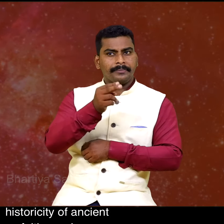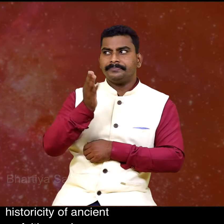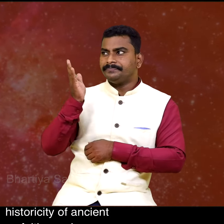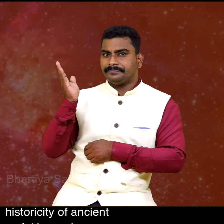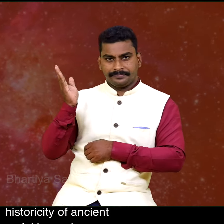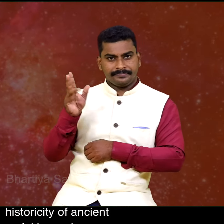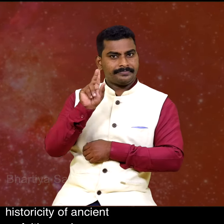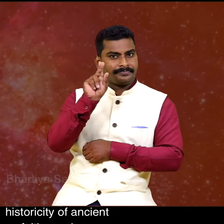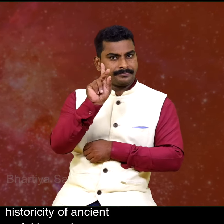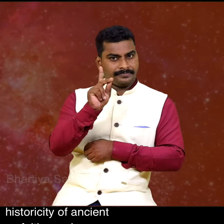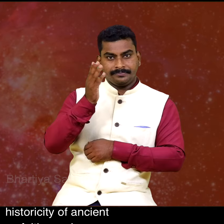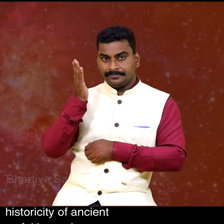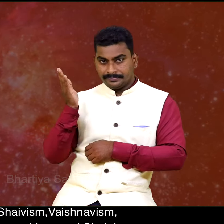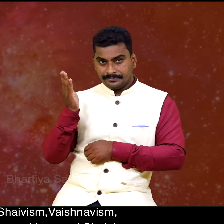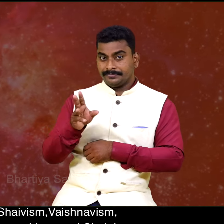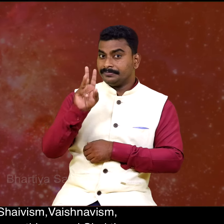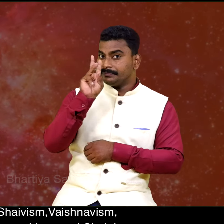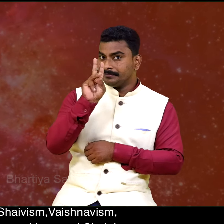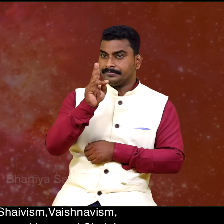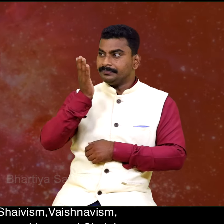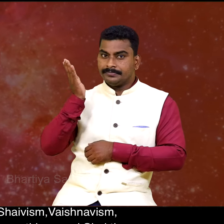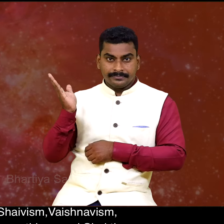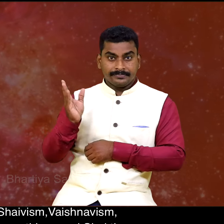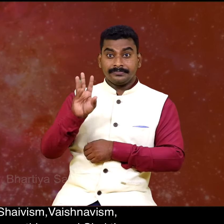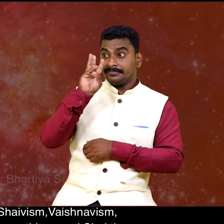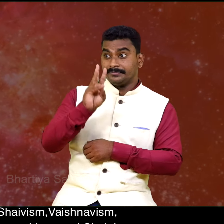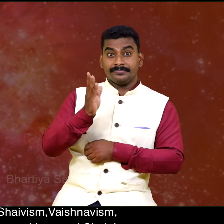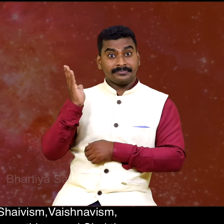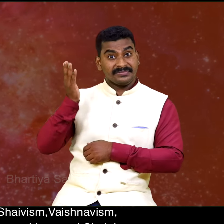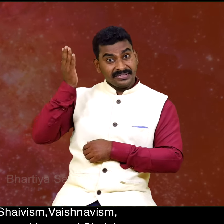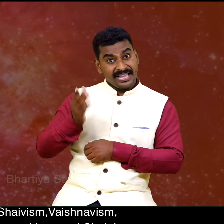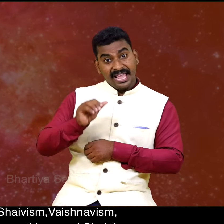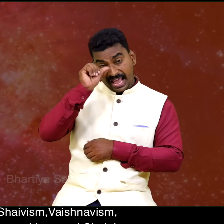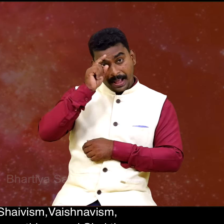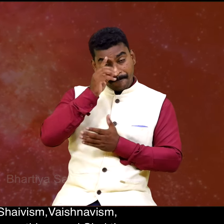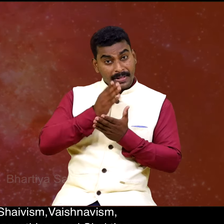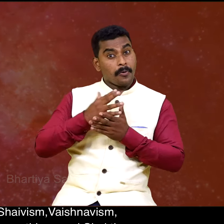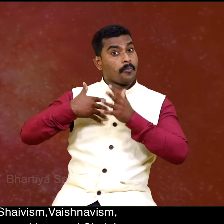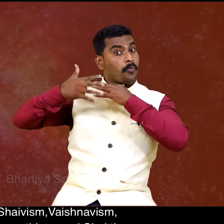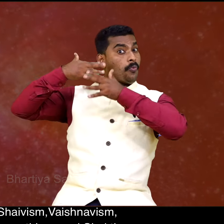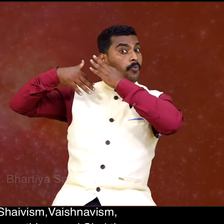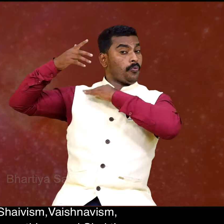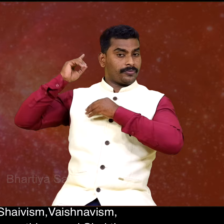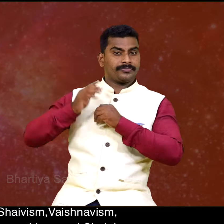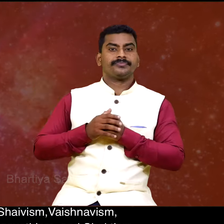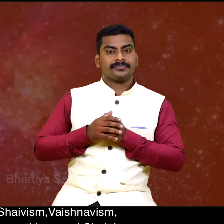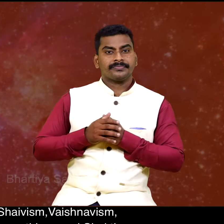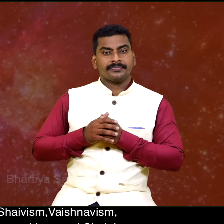as Shaivism, Vaishnavism, Bhagavatism, and Shaktism, and